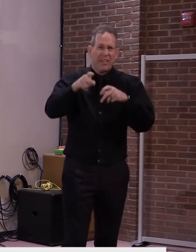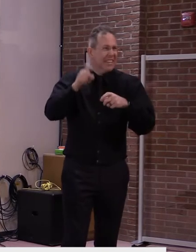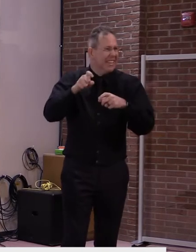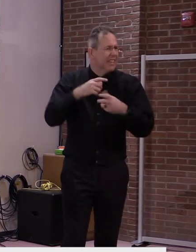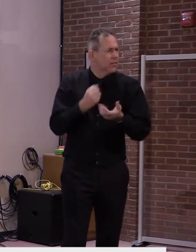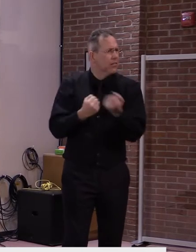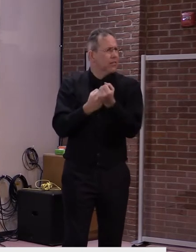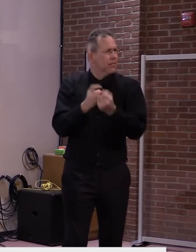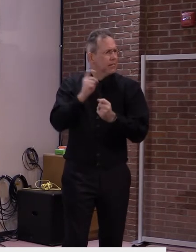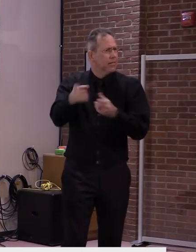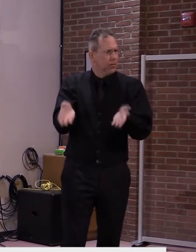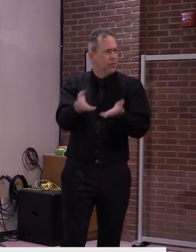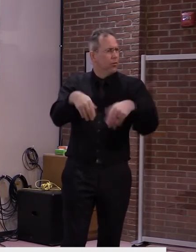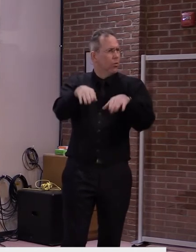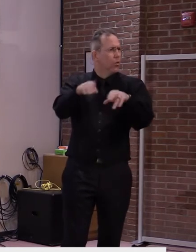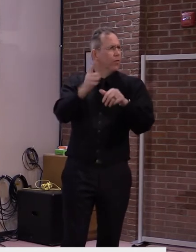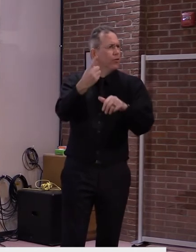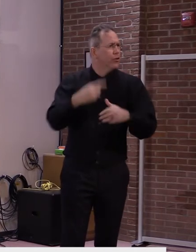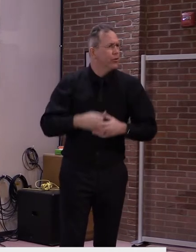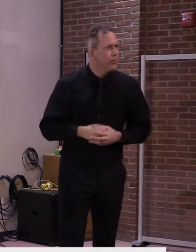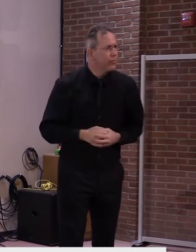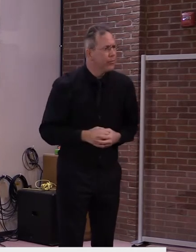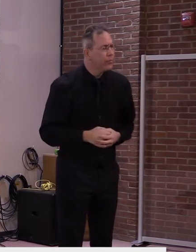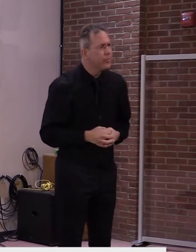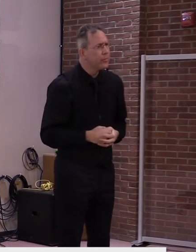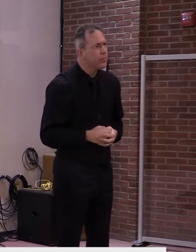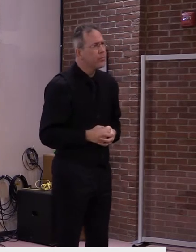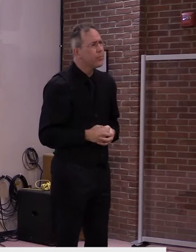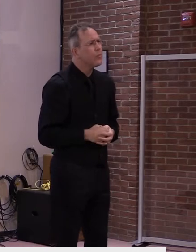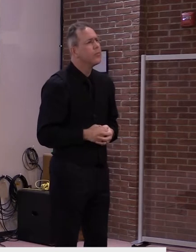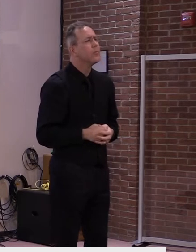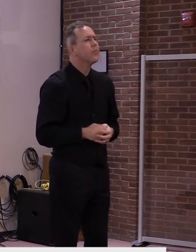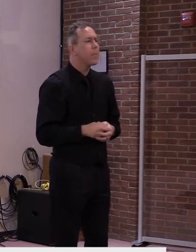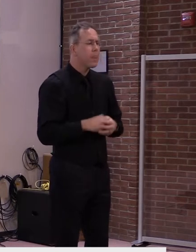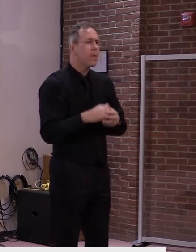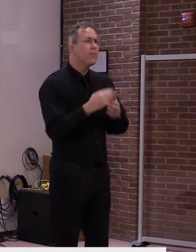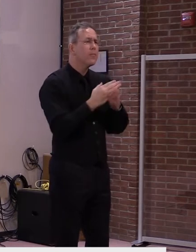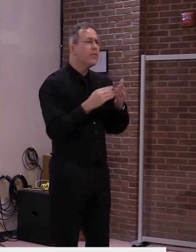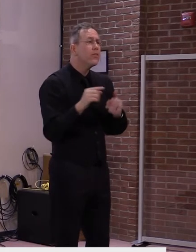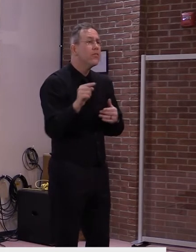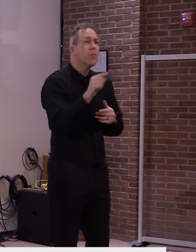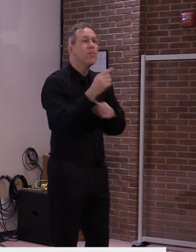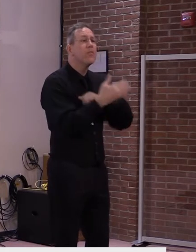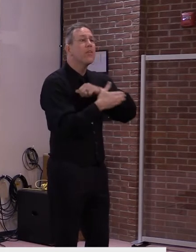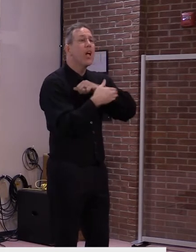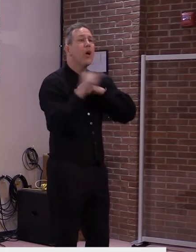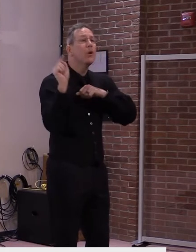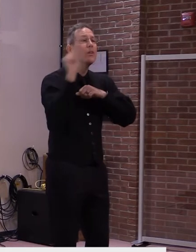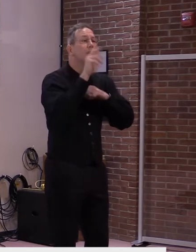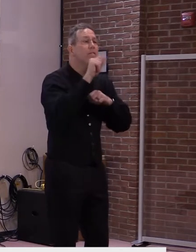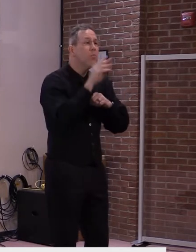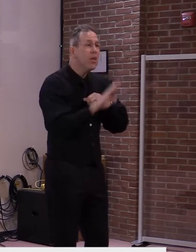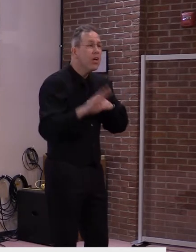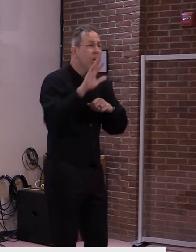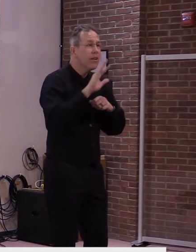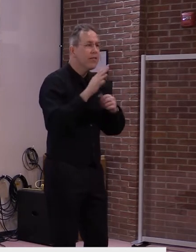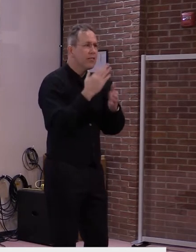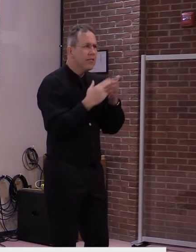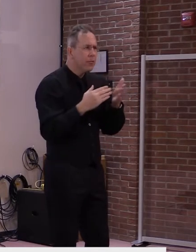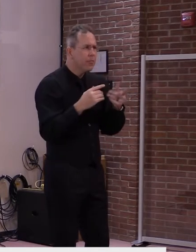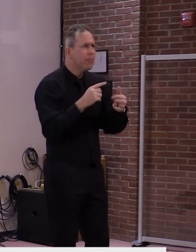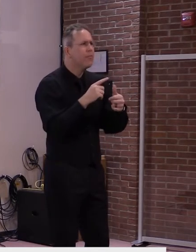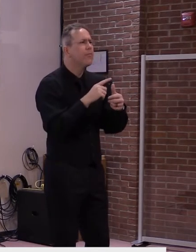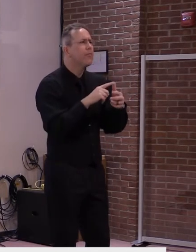in response to increased demand in certain counties, we have added appointments in Bennington, Orange, and Lamoille County.